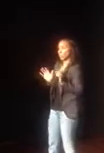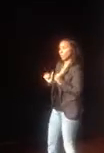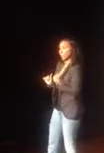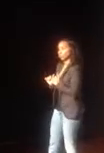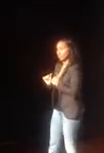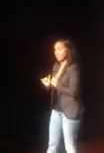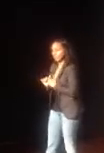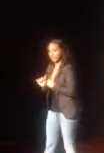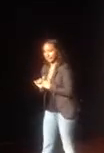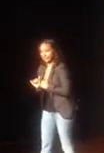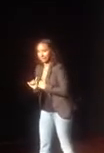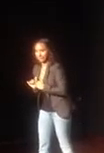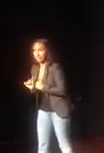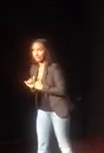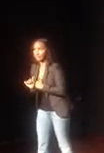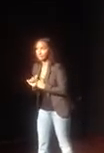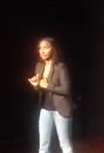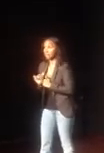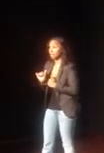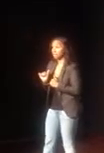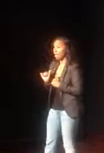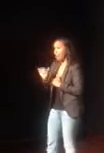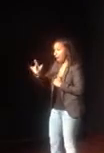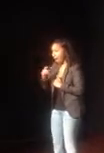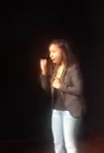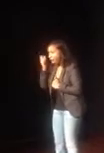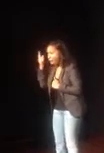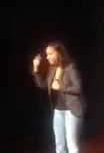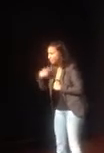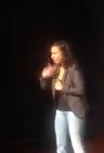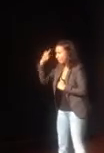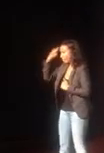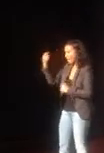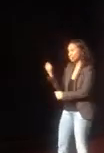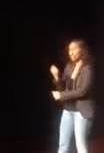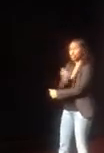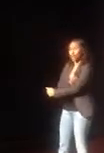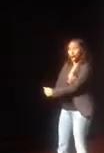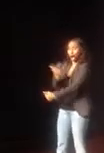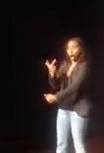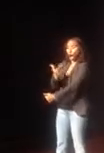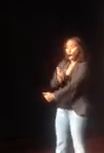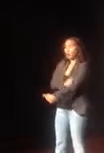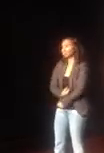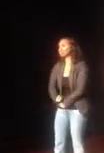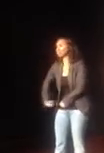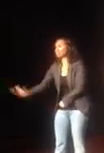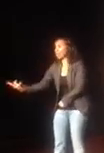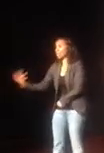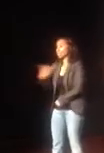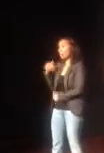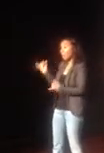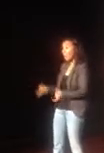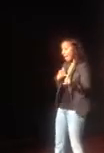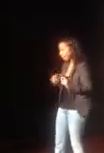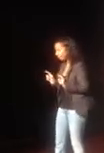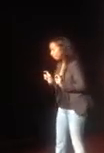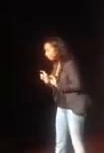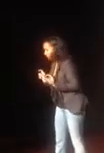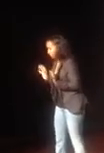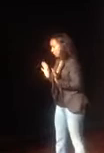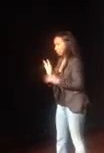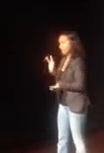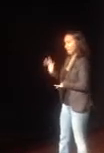Playgrounds where crack valves could easily be mistaken for candy. And where young children witnessed drug dealers kill their enemies